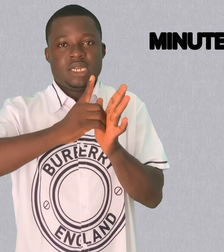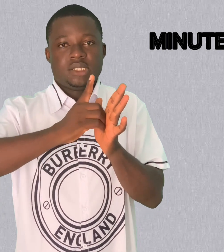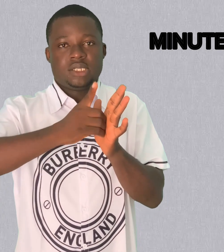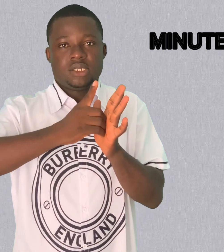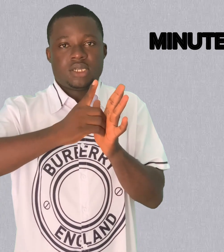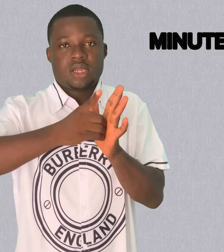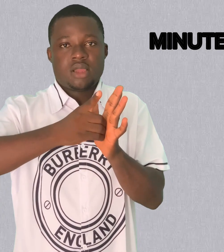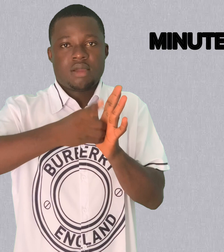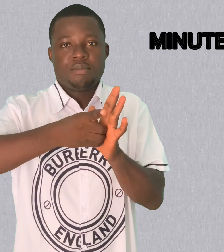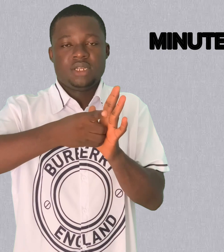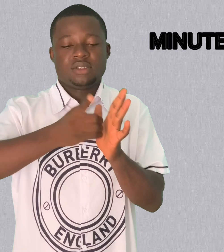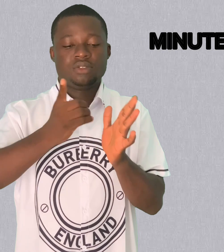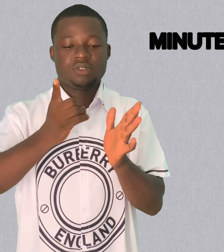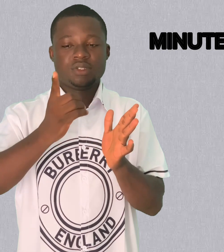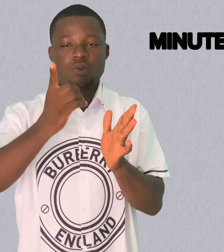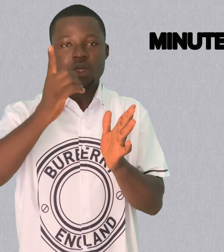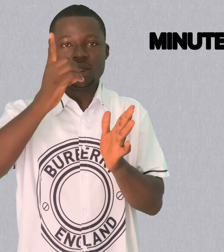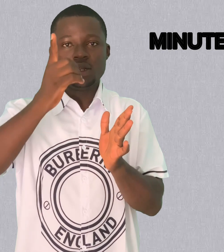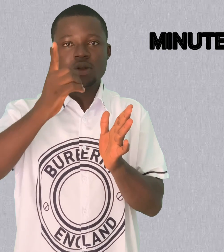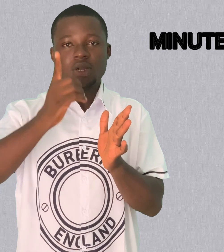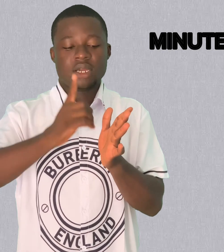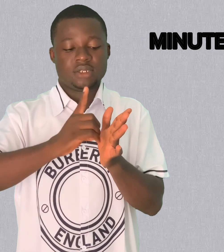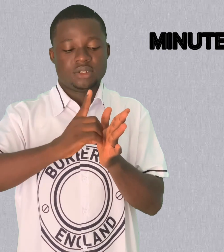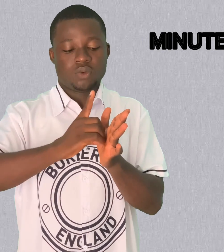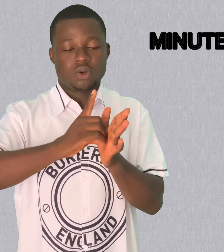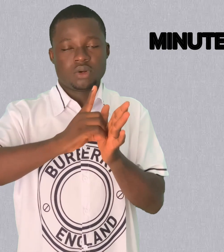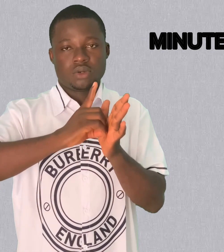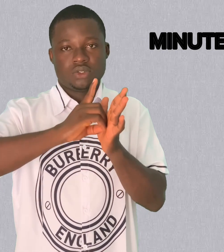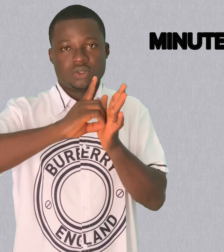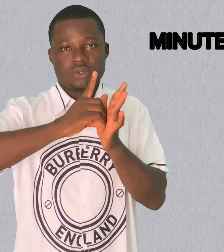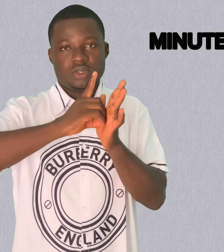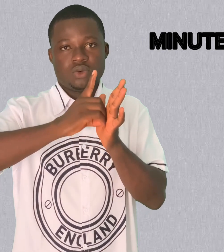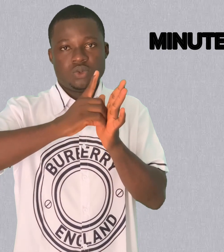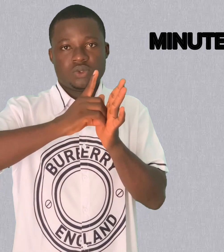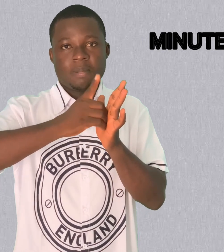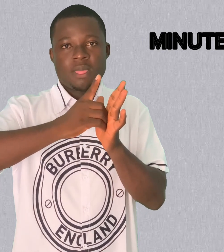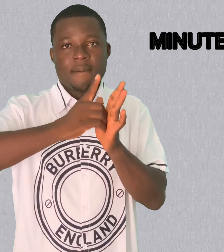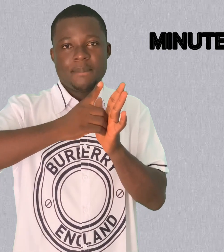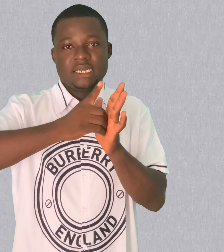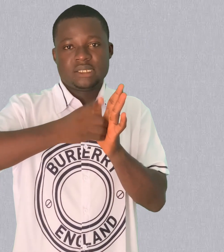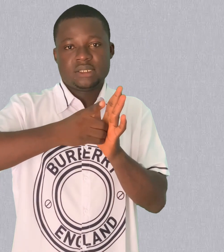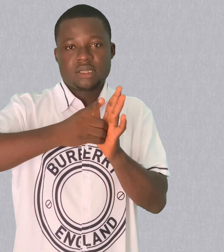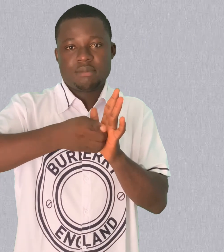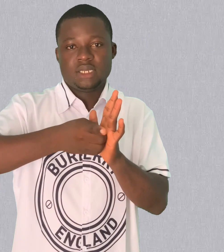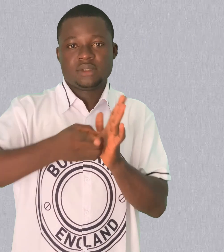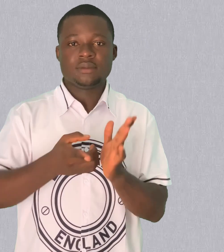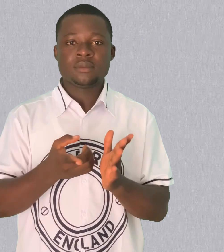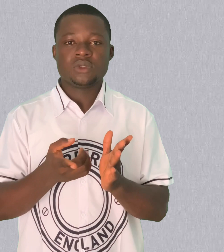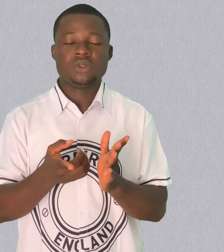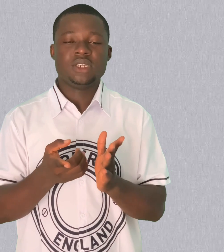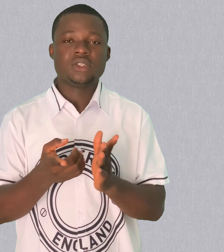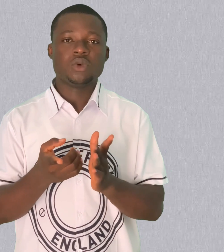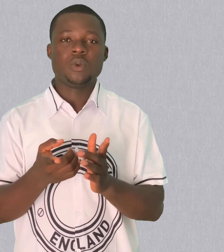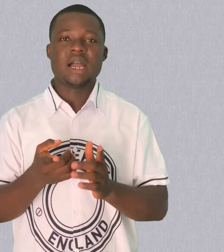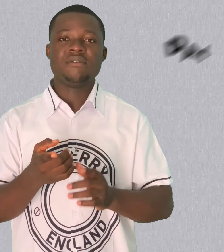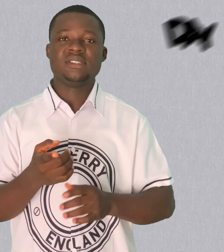Minute. Minute. Just the way the long hand in the wall clock just goes. Minute. Minute. So the next word we have is